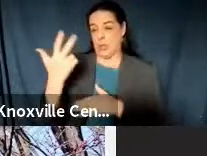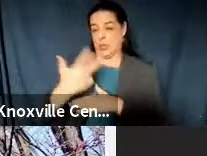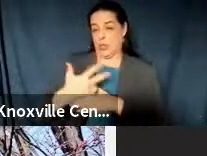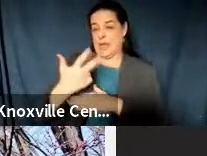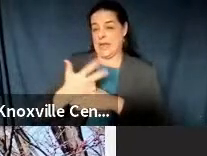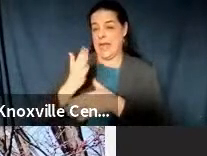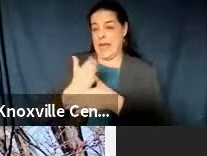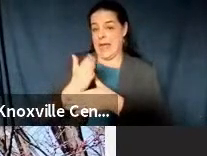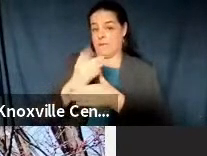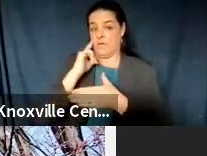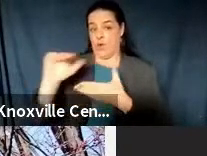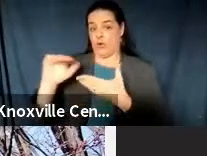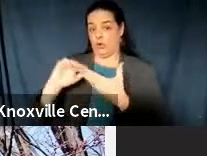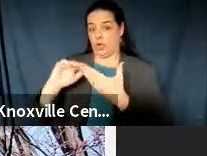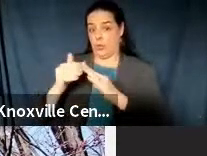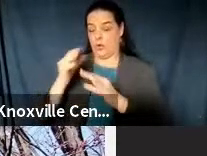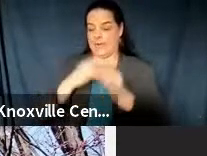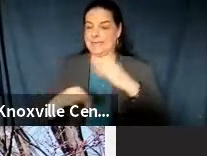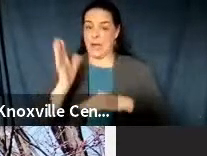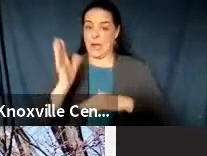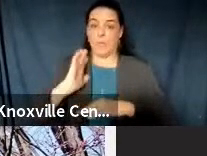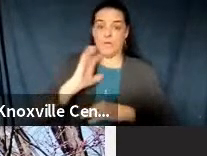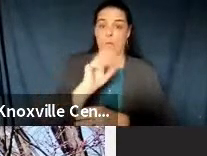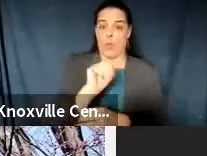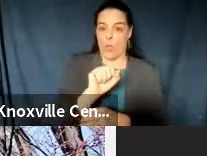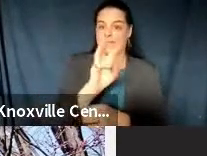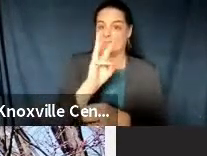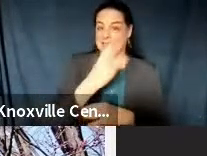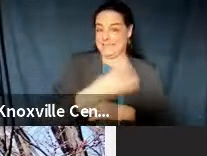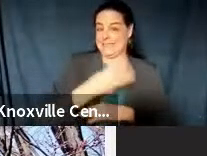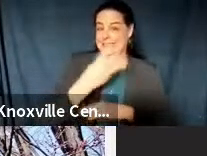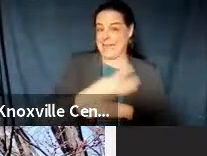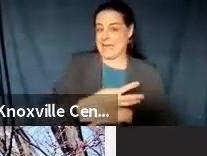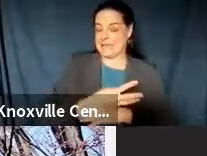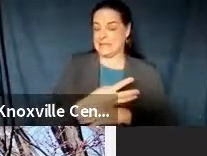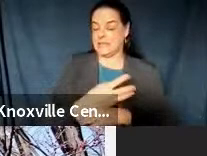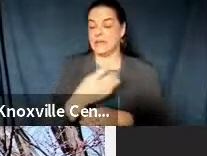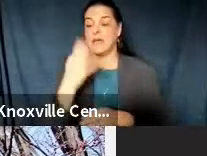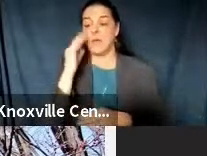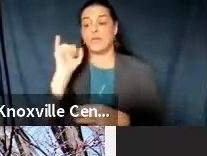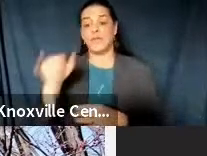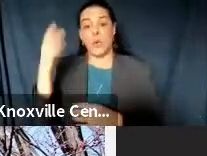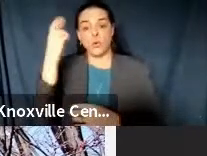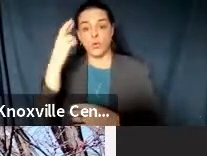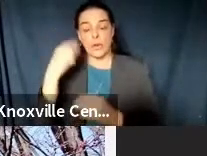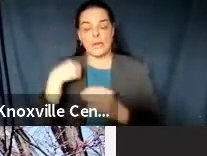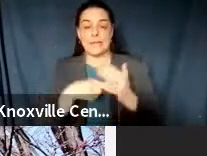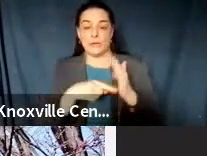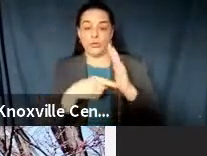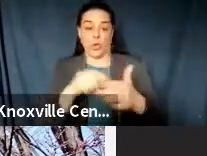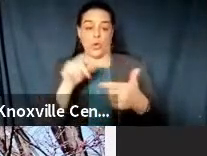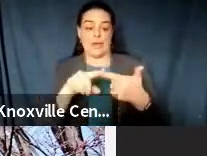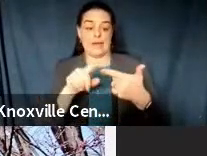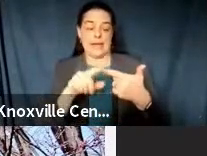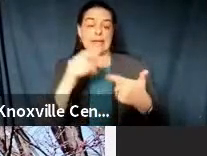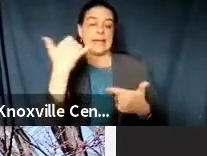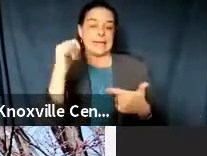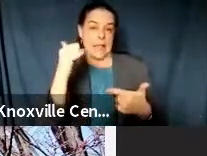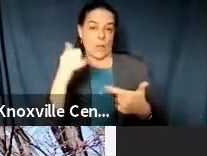for the community as opposed to the 6-day average we reported last week. And because of these factors, we are representing this benchmark as